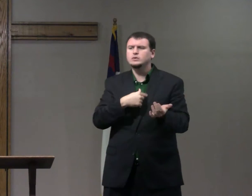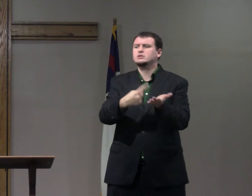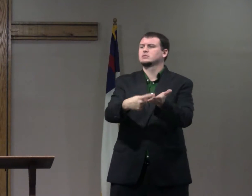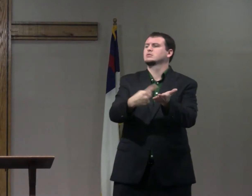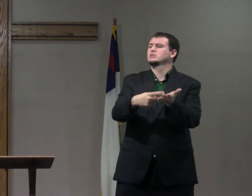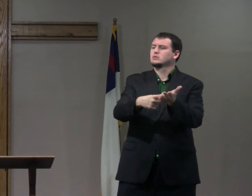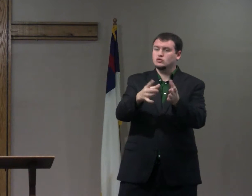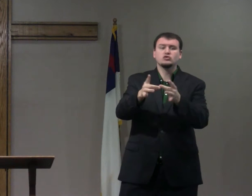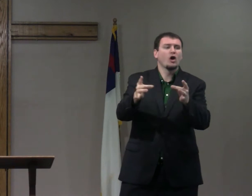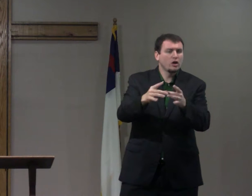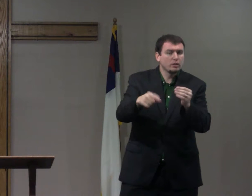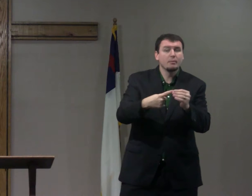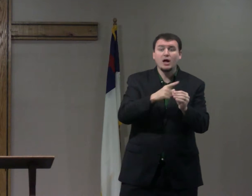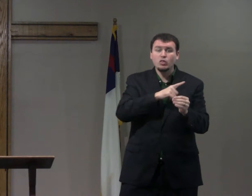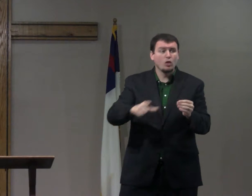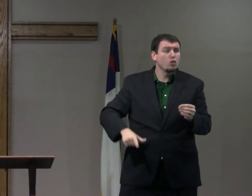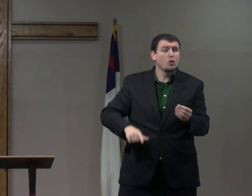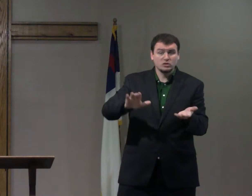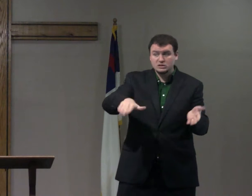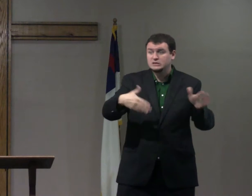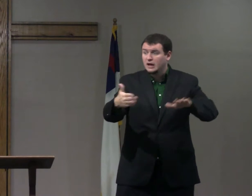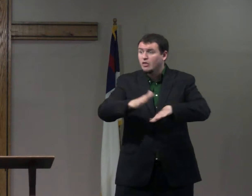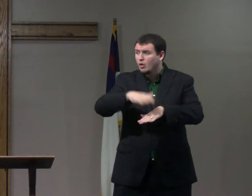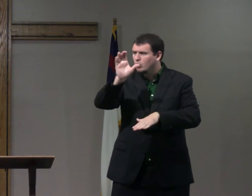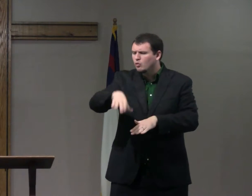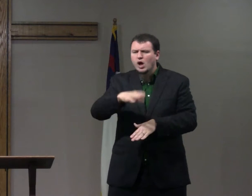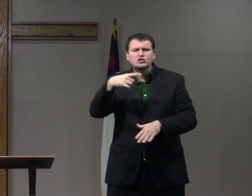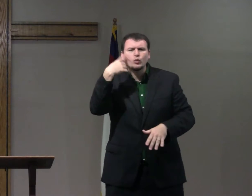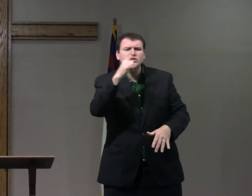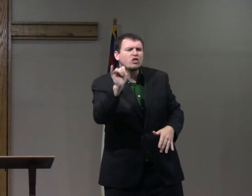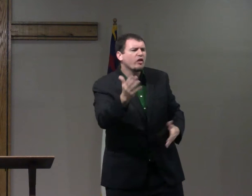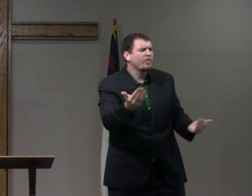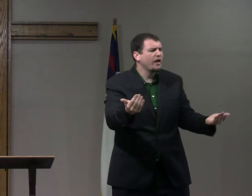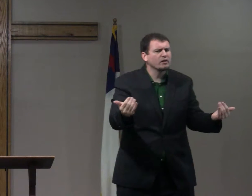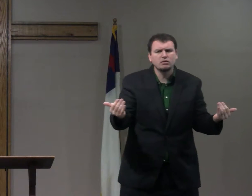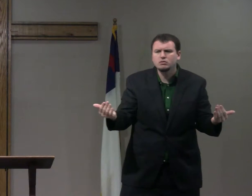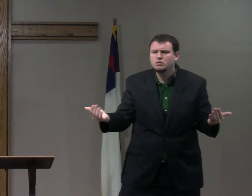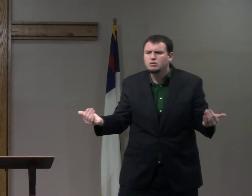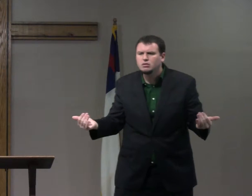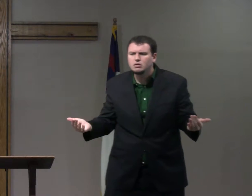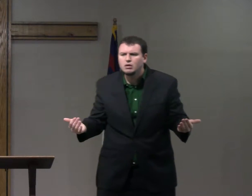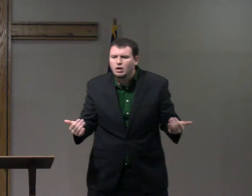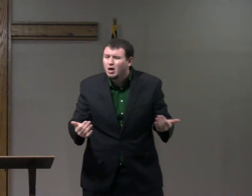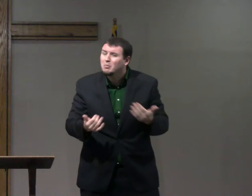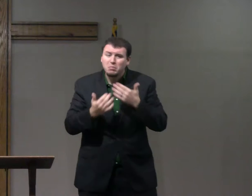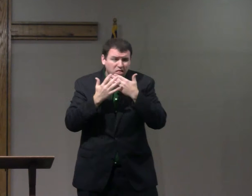Mm-hmm. We've talked about that. Remember when we do the Lord's Supper, we talk about how Jesus died on the cross. What did he look like?